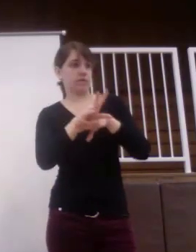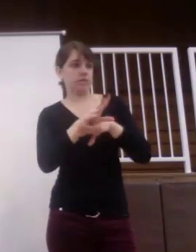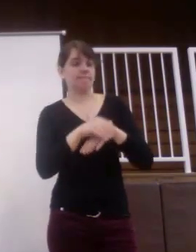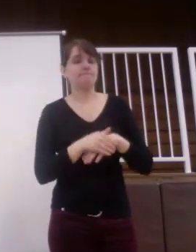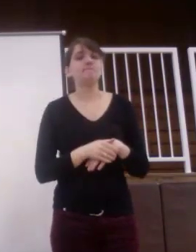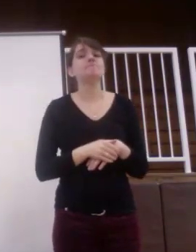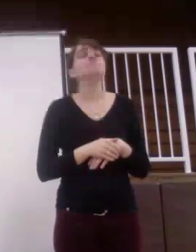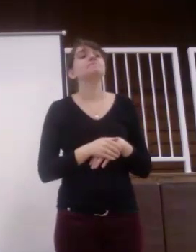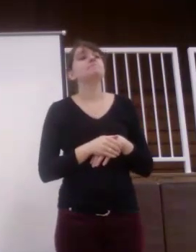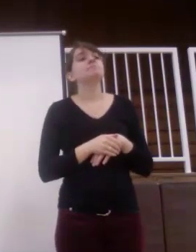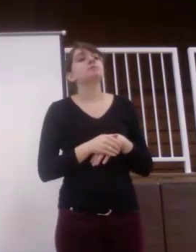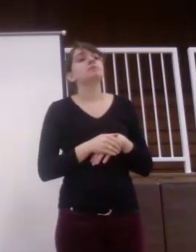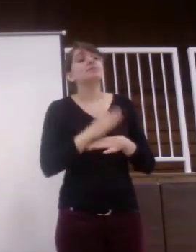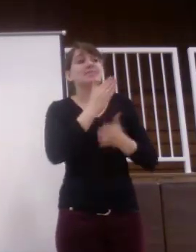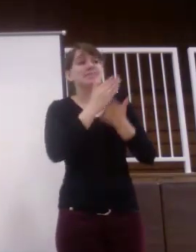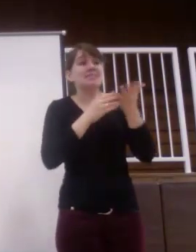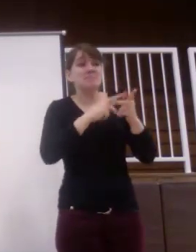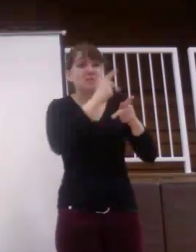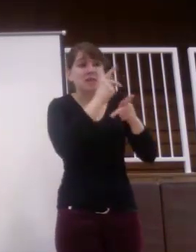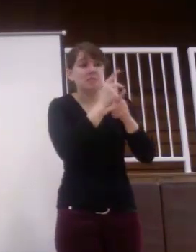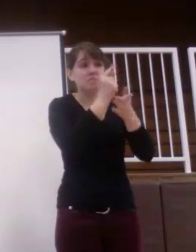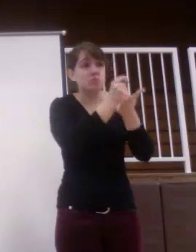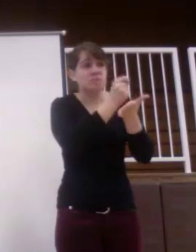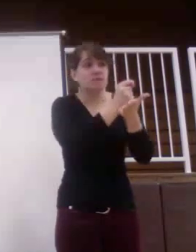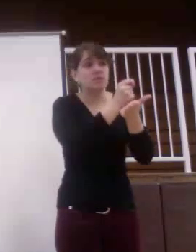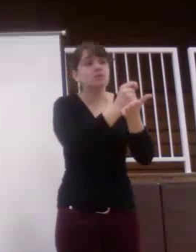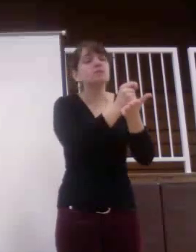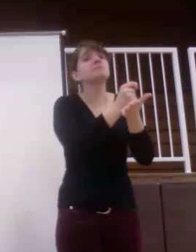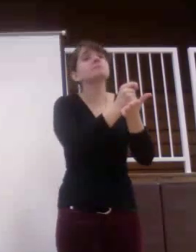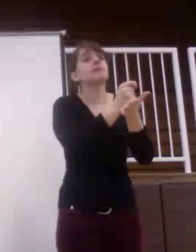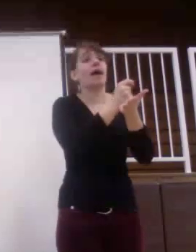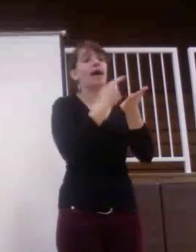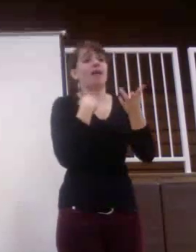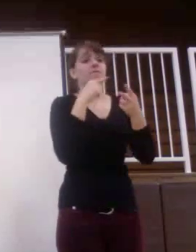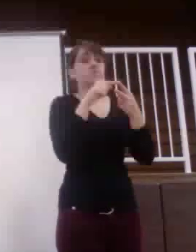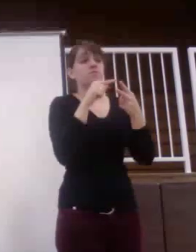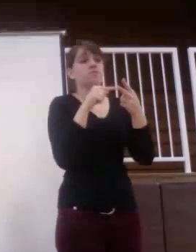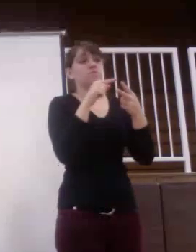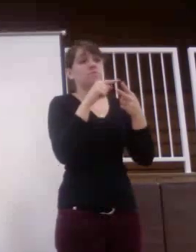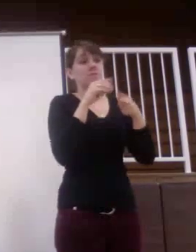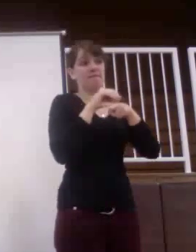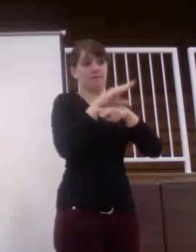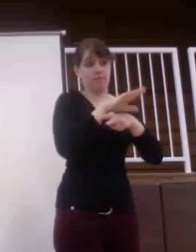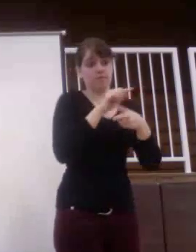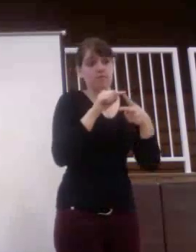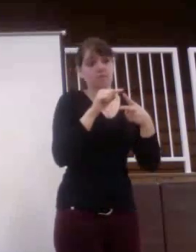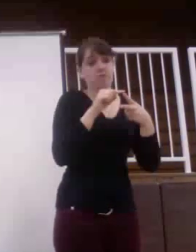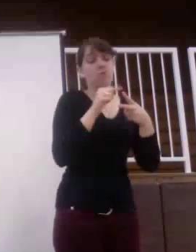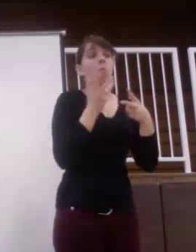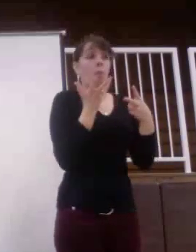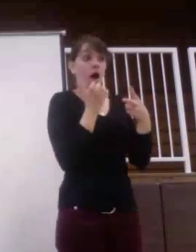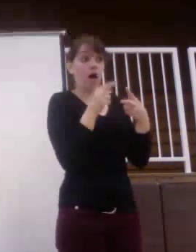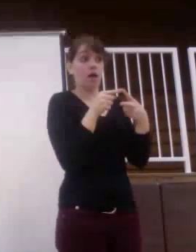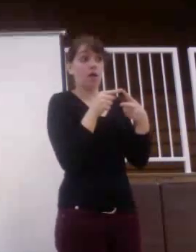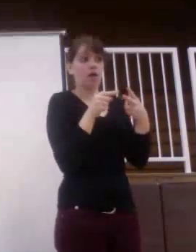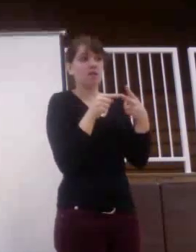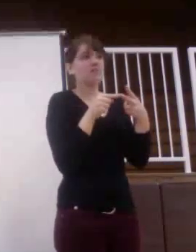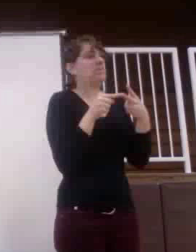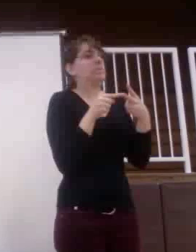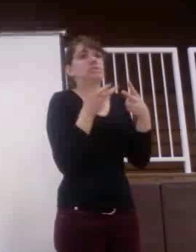Some treatments to help a patient may have two effects, one desired and